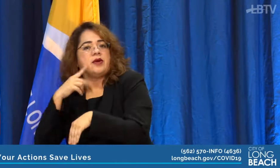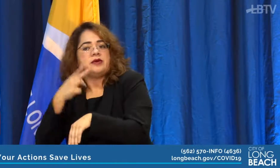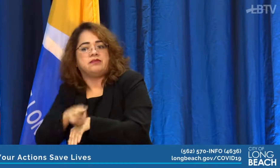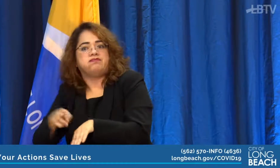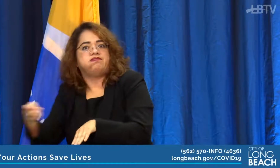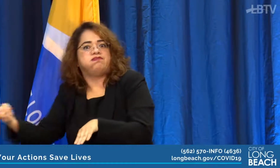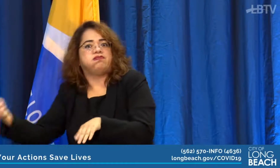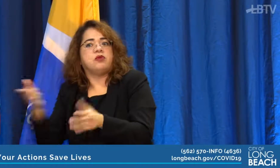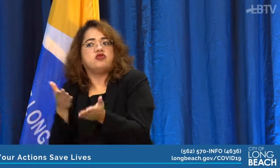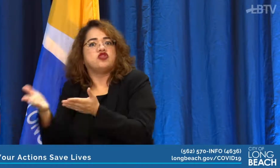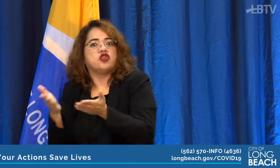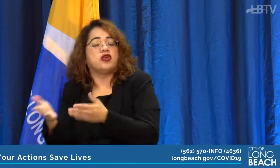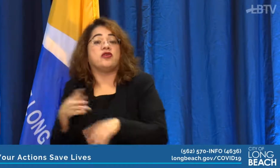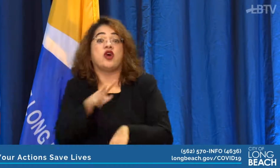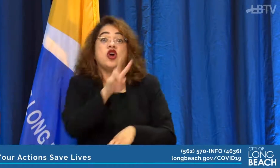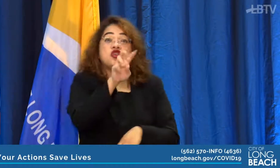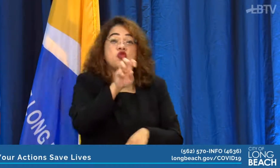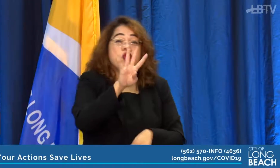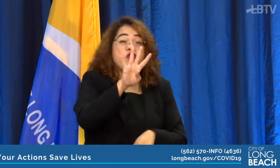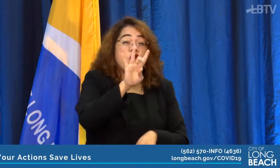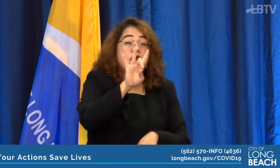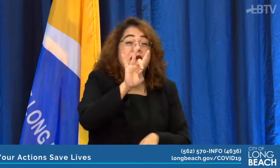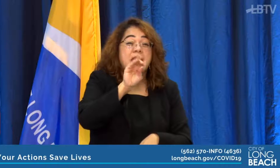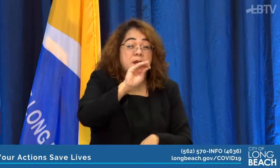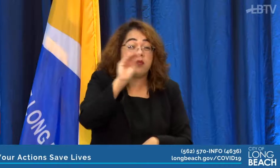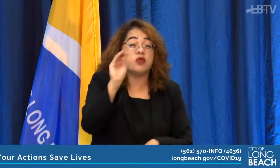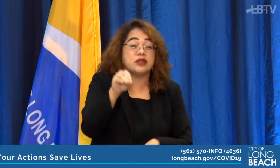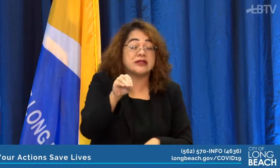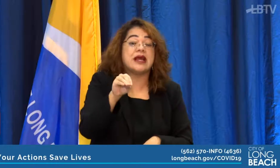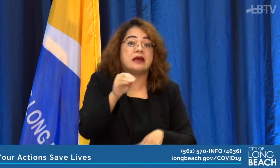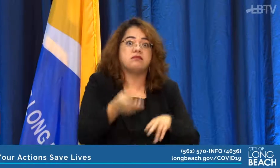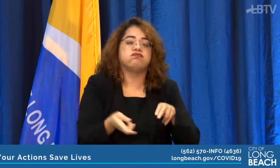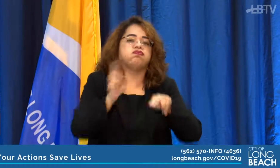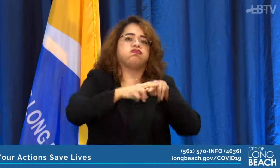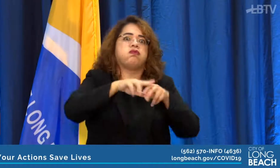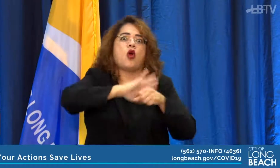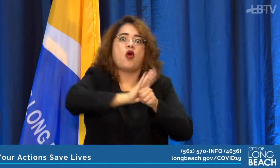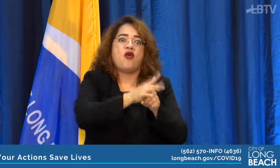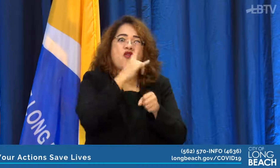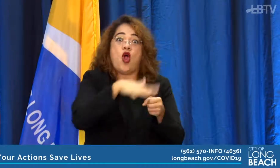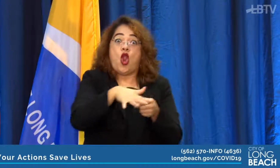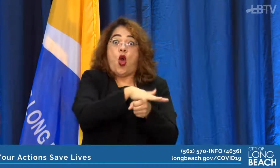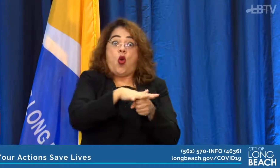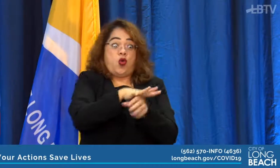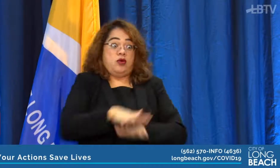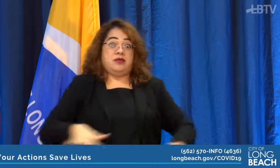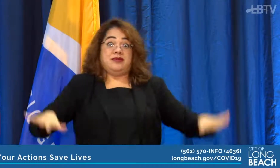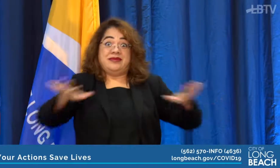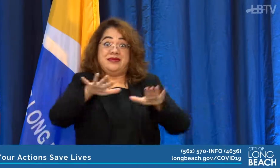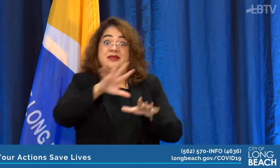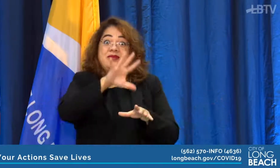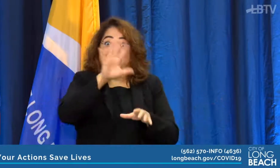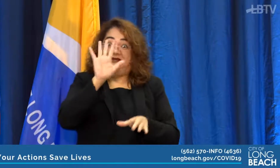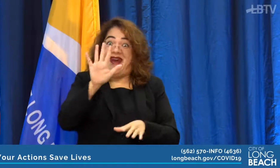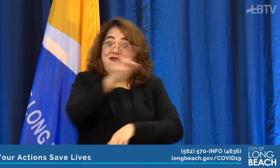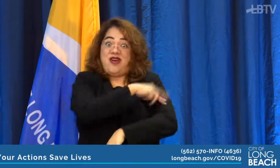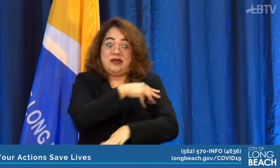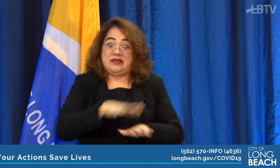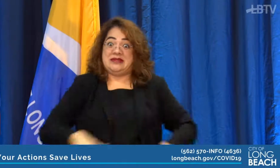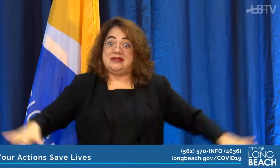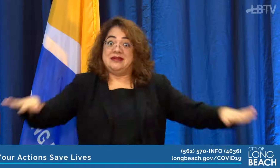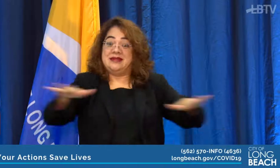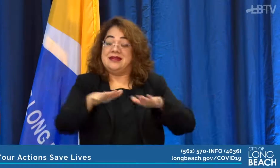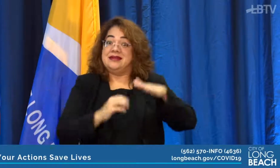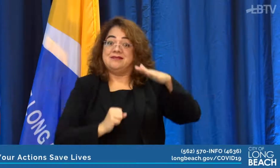up 248% in COVID cases in our local hospitals. And so there is concern